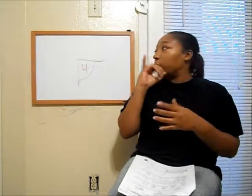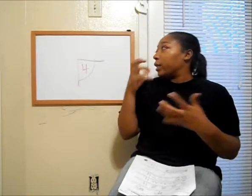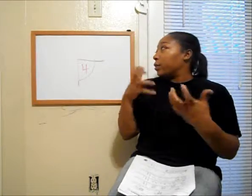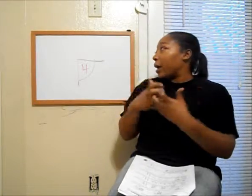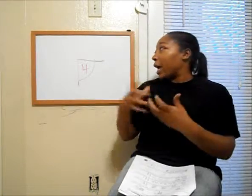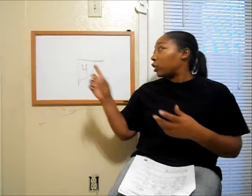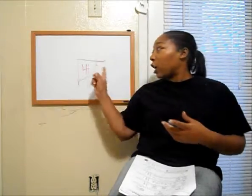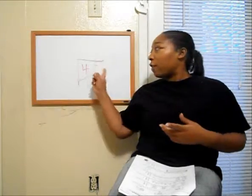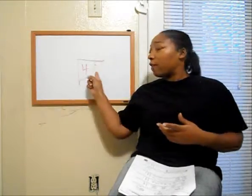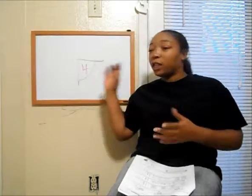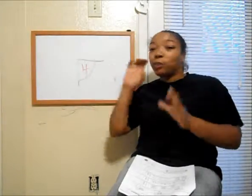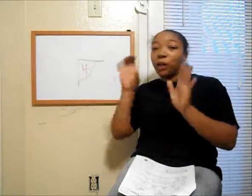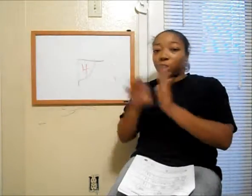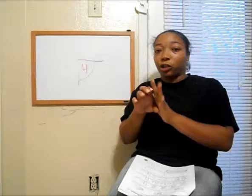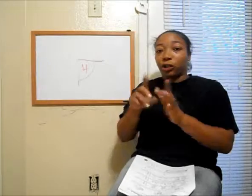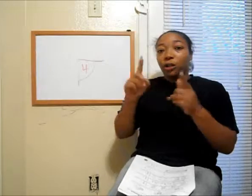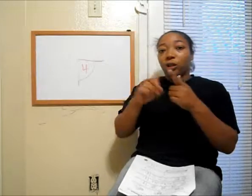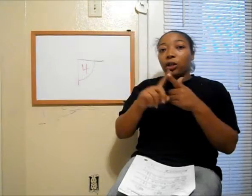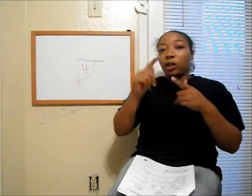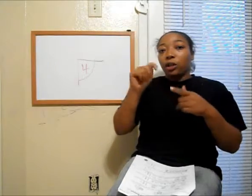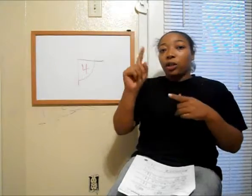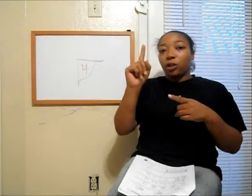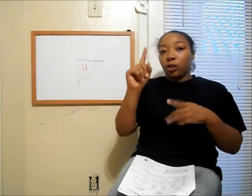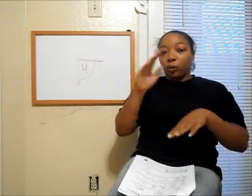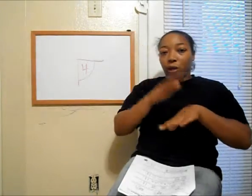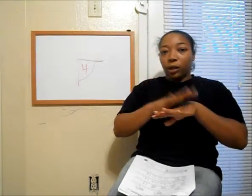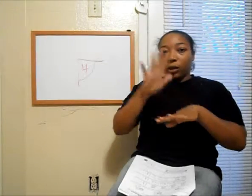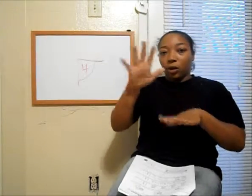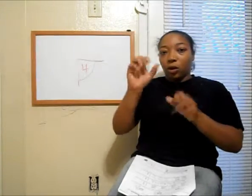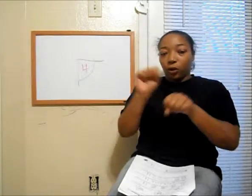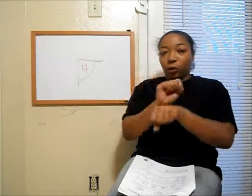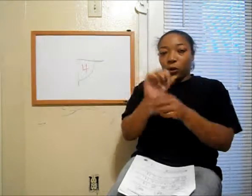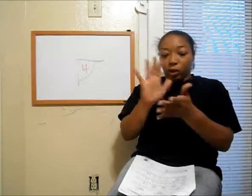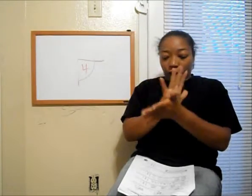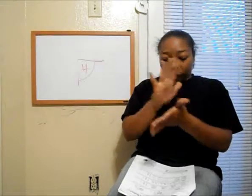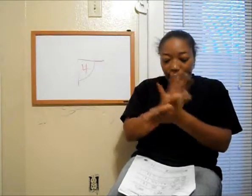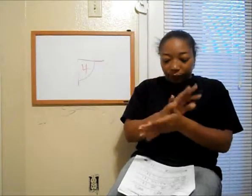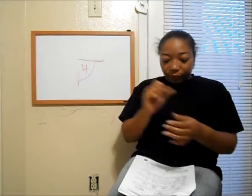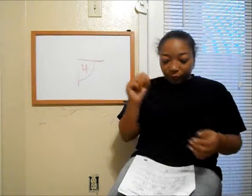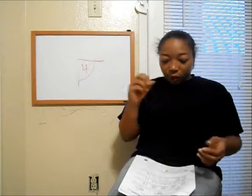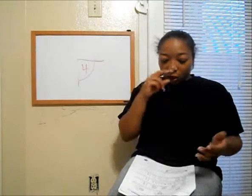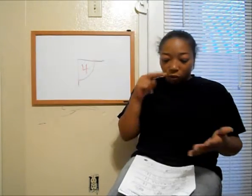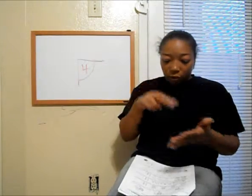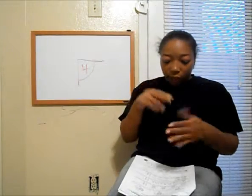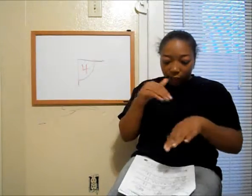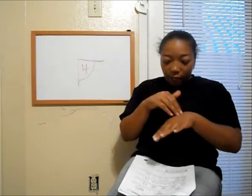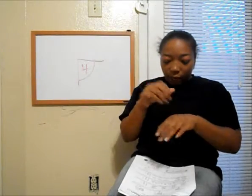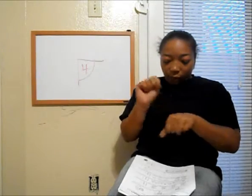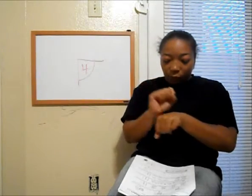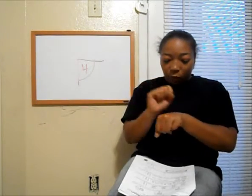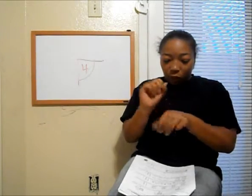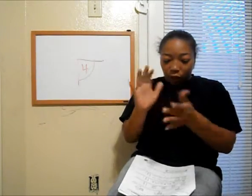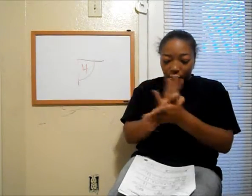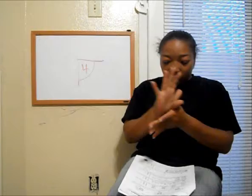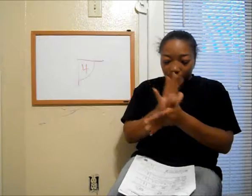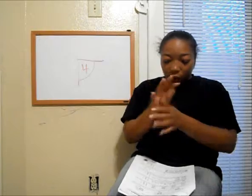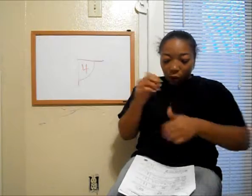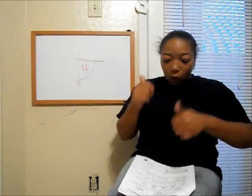is match this picture to the one on your worksheet. So looking at the worksheet,